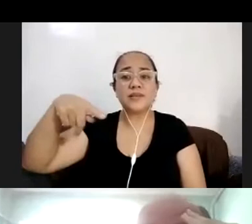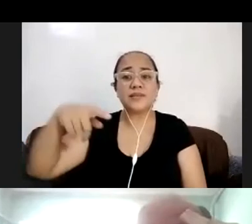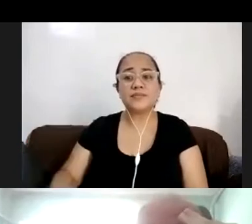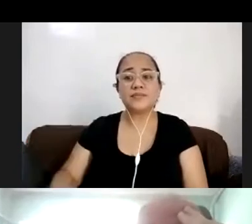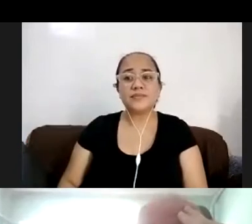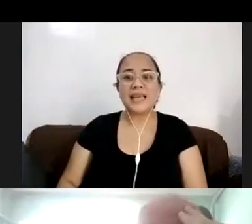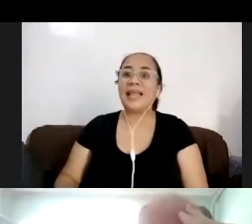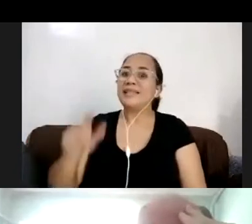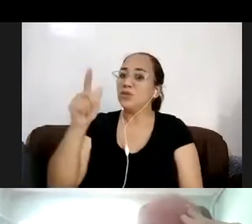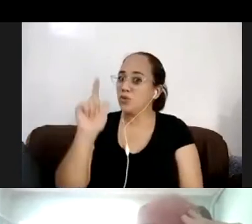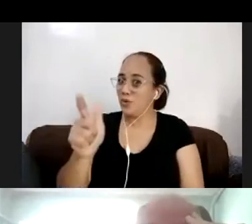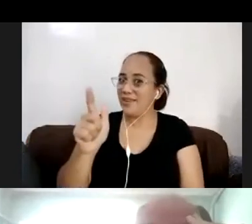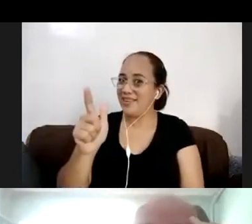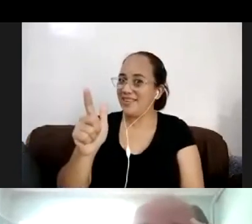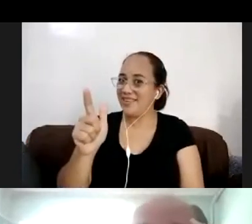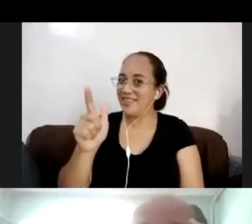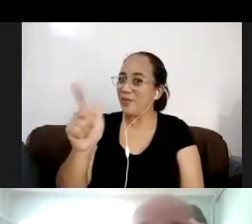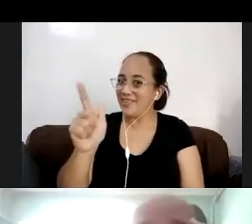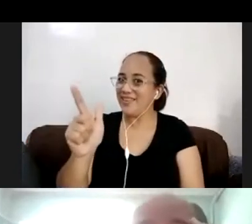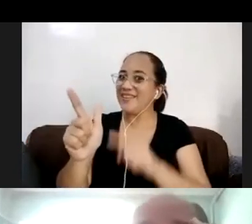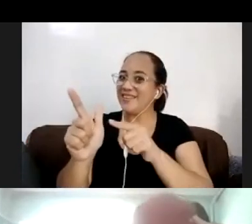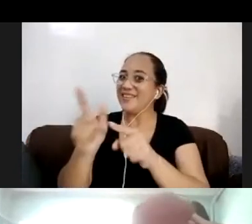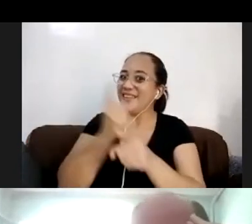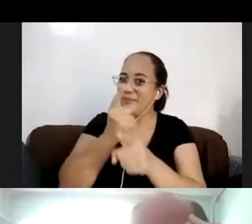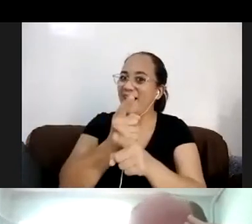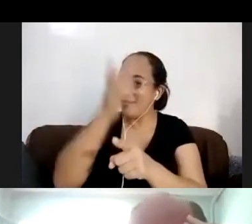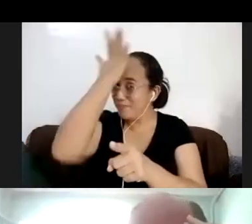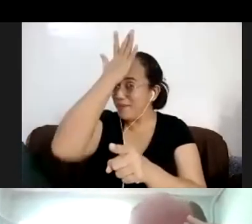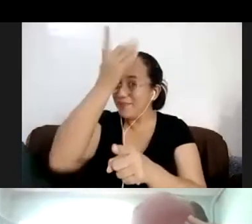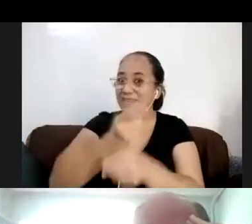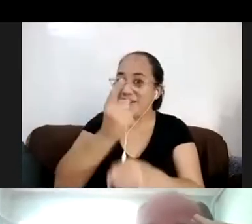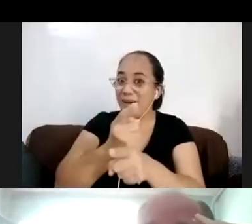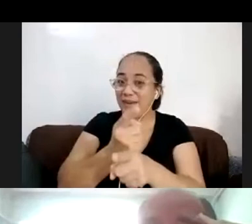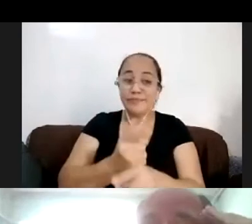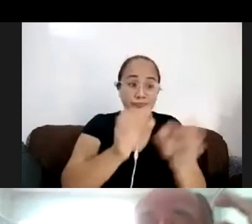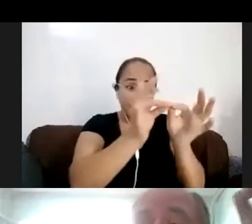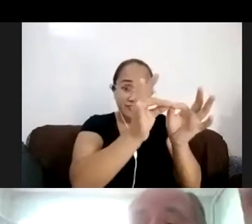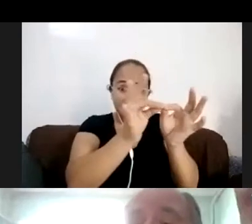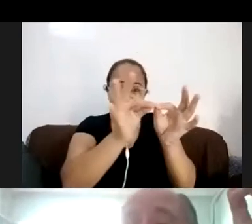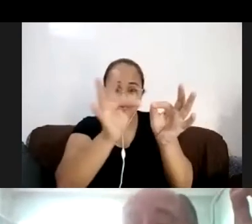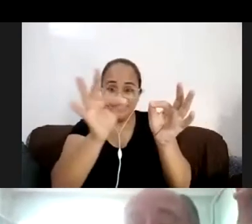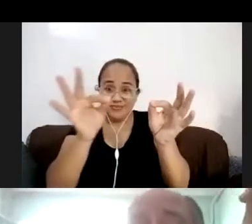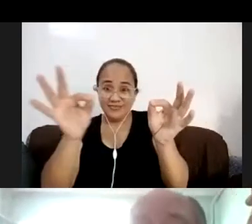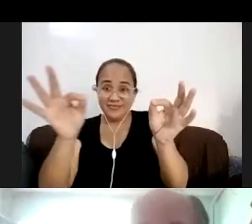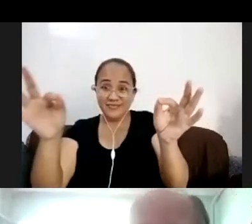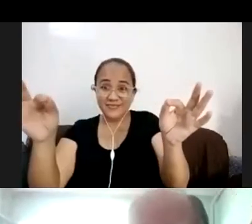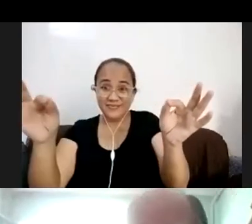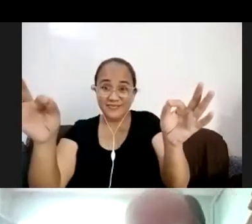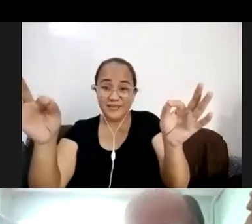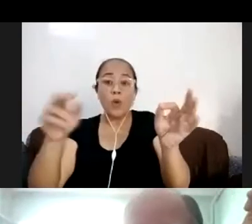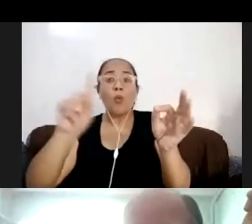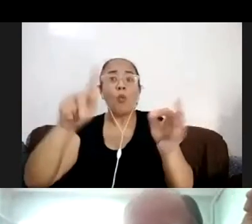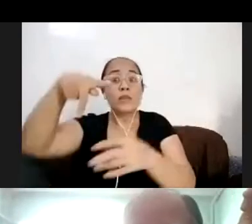Right. Just Peeps is correct. For the whole sentence, the predicate is 20.